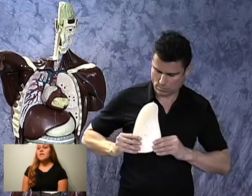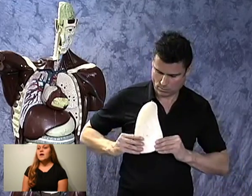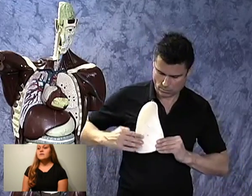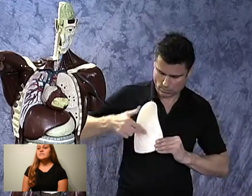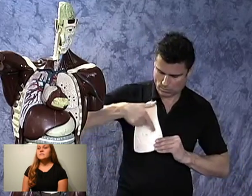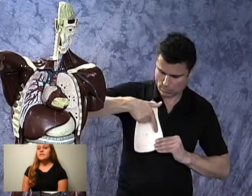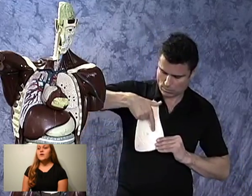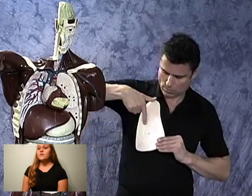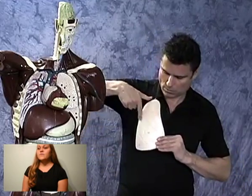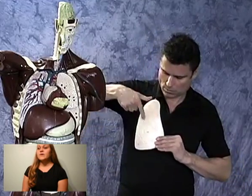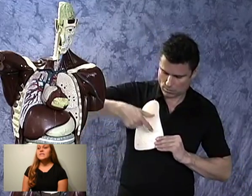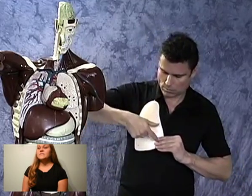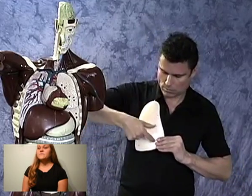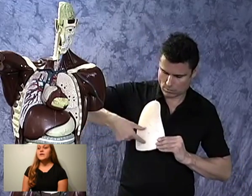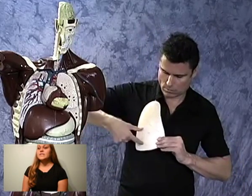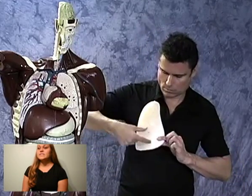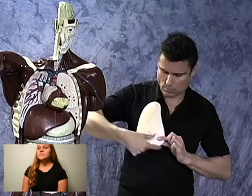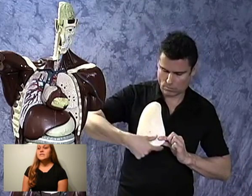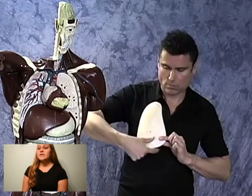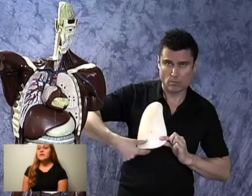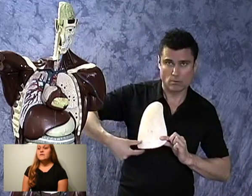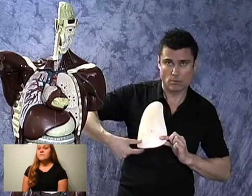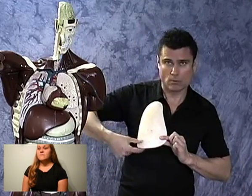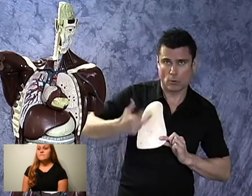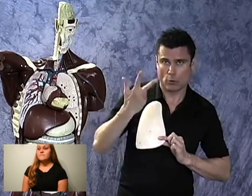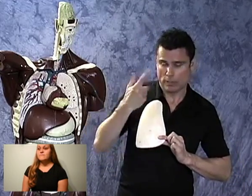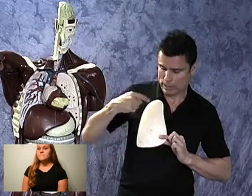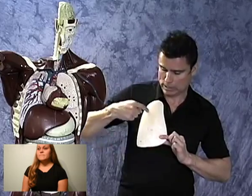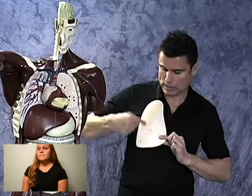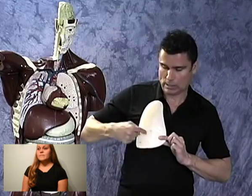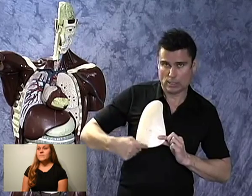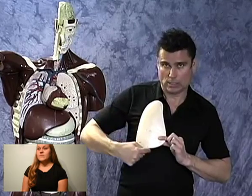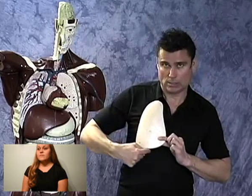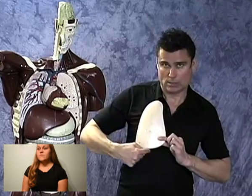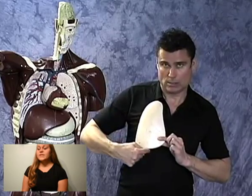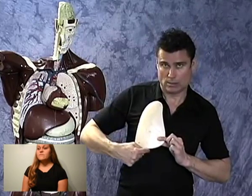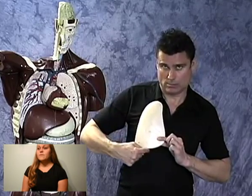Within the lungs, there are three different